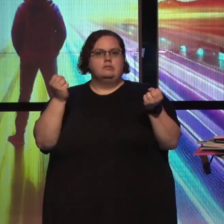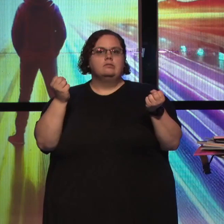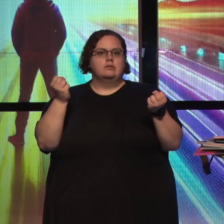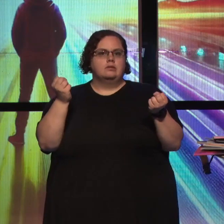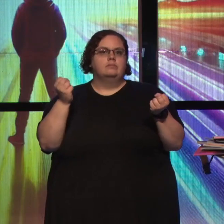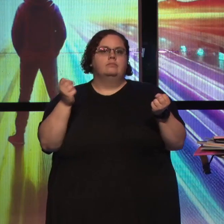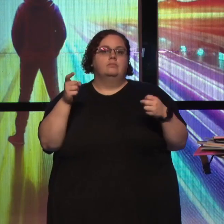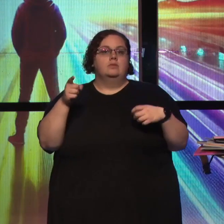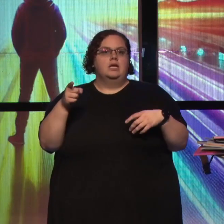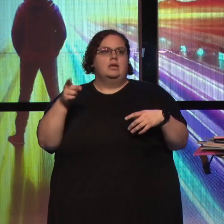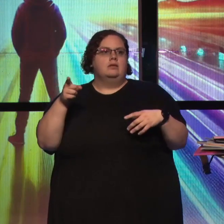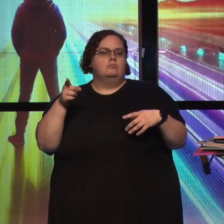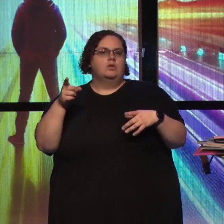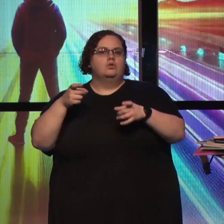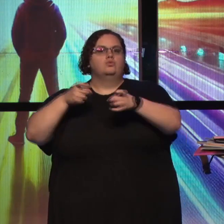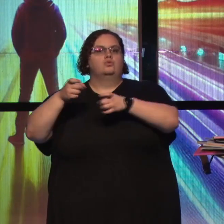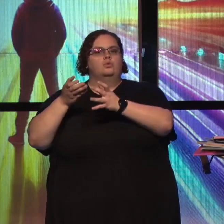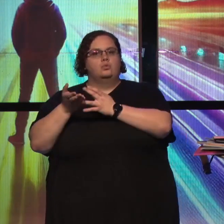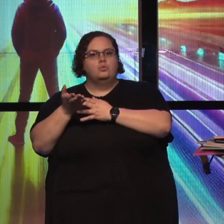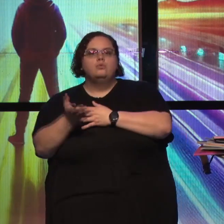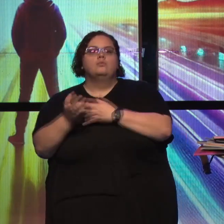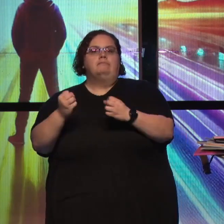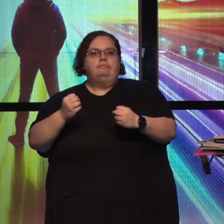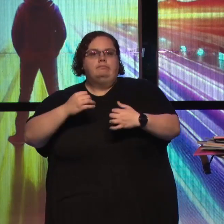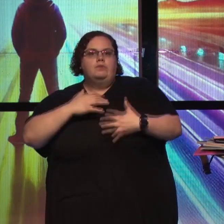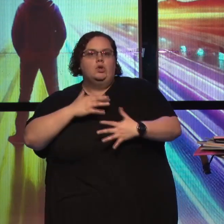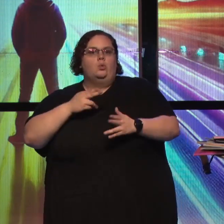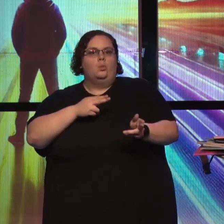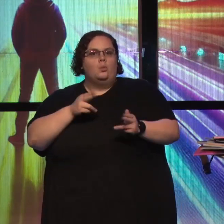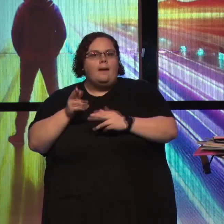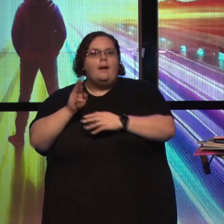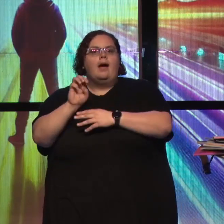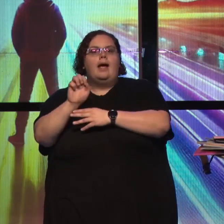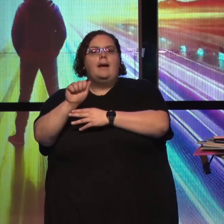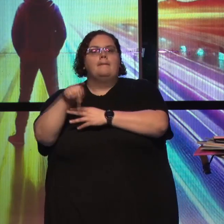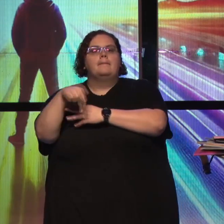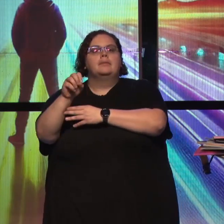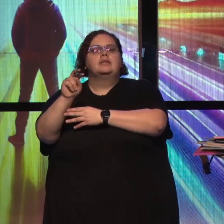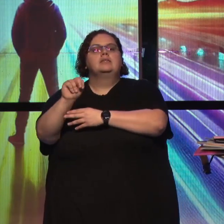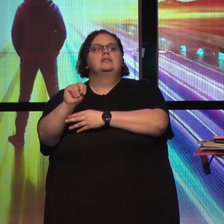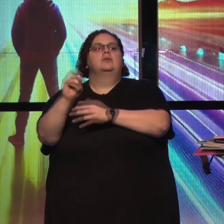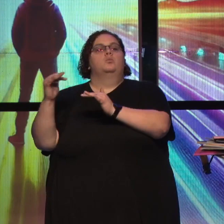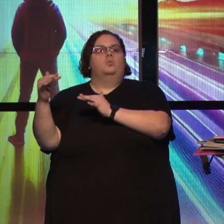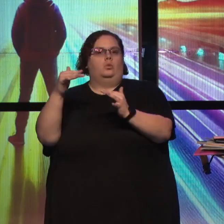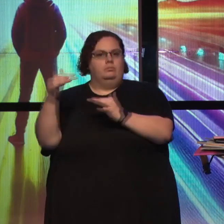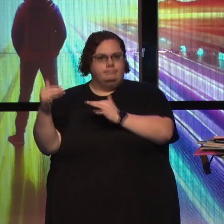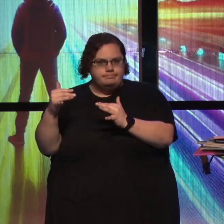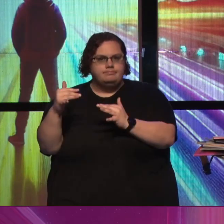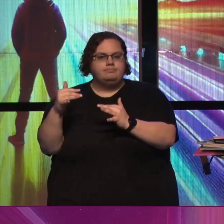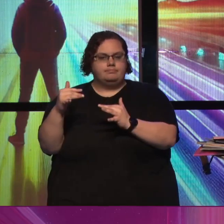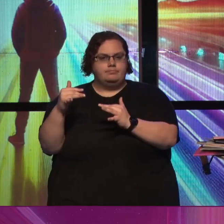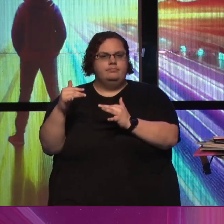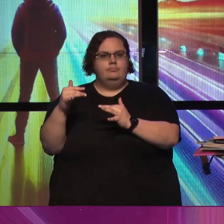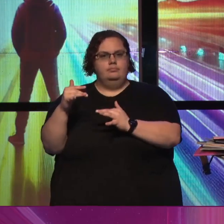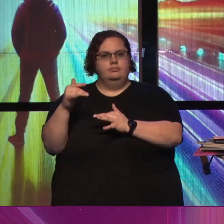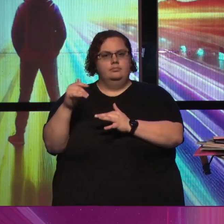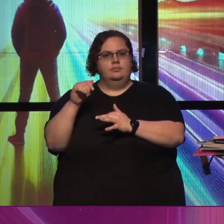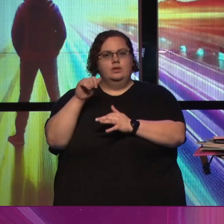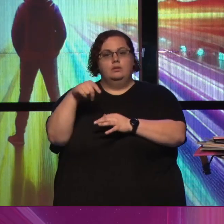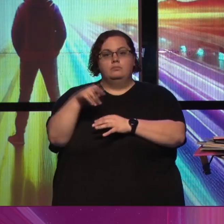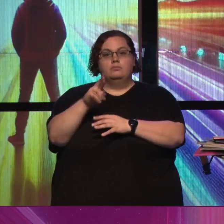through fear, through weapons, and through war. Team Dragon worships at the altar of prophets. Not